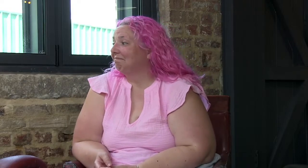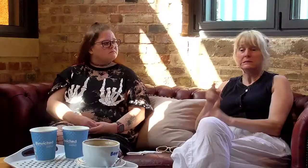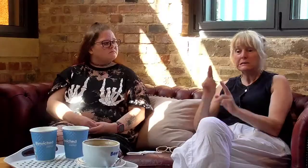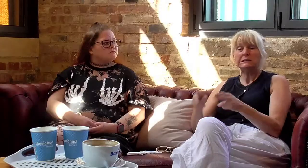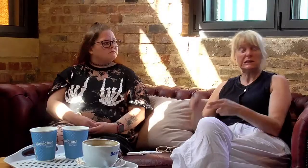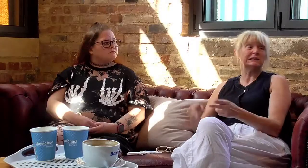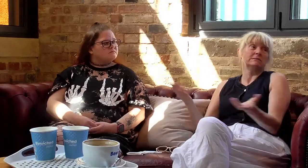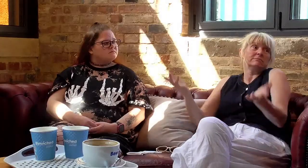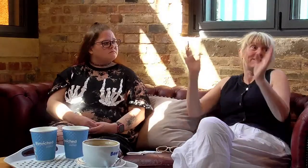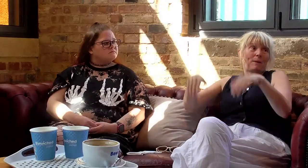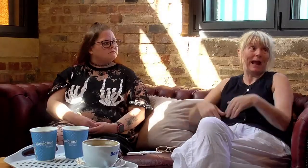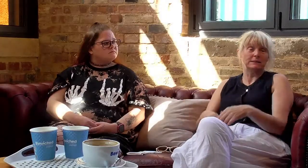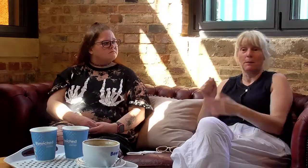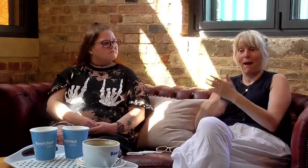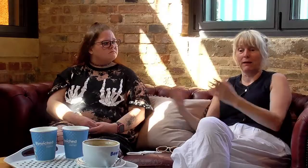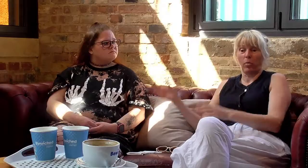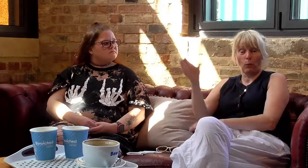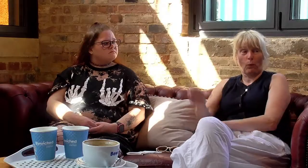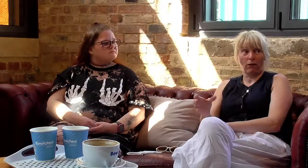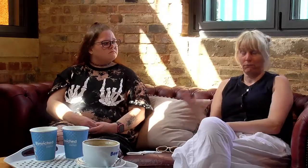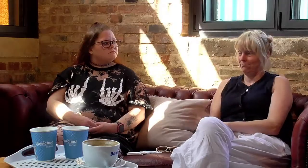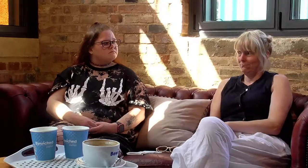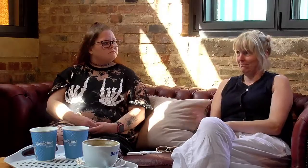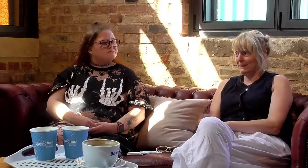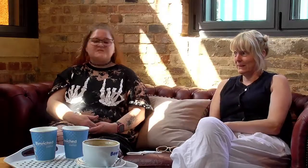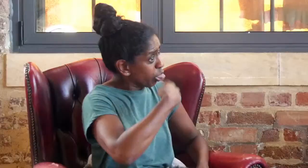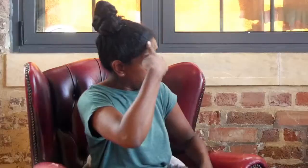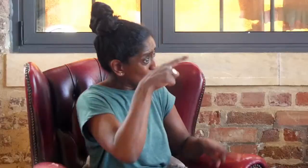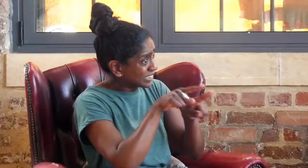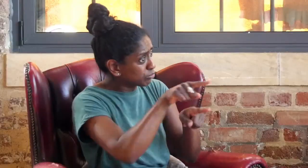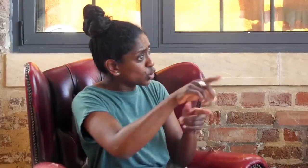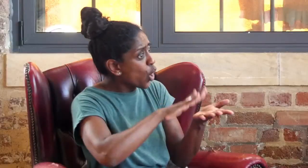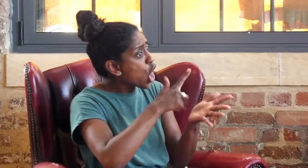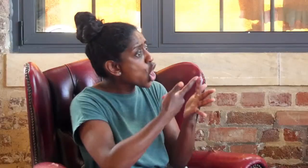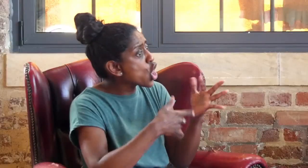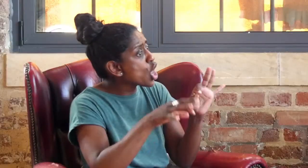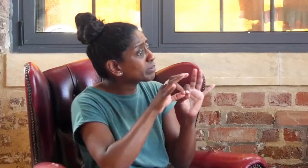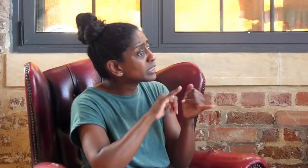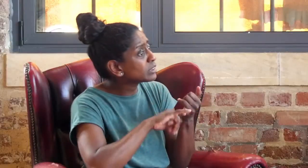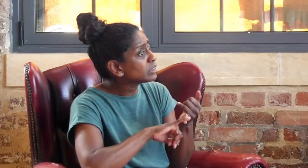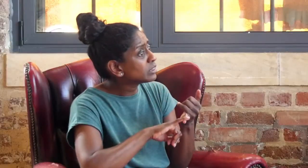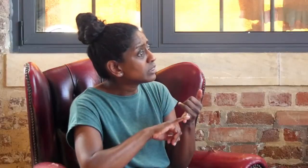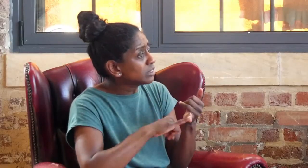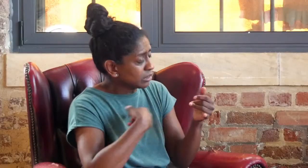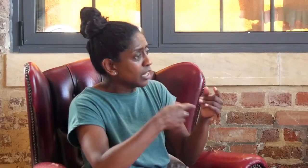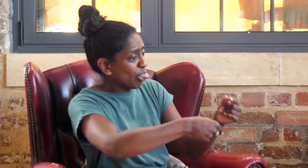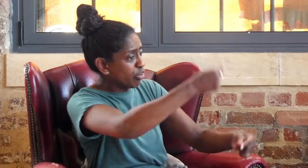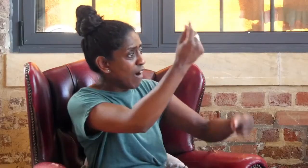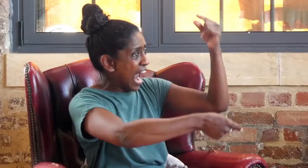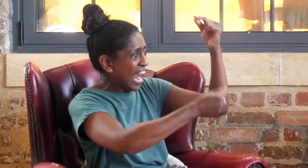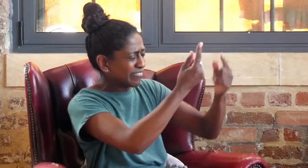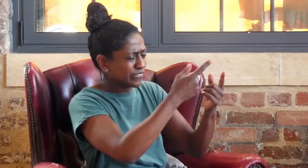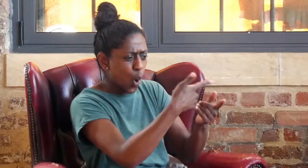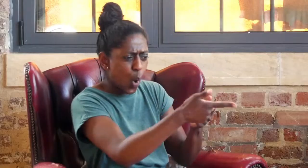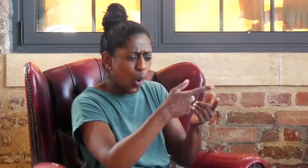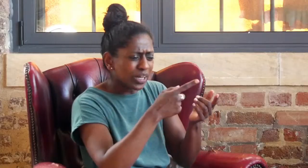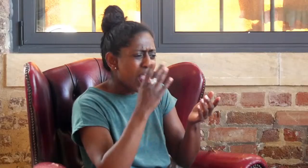Through the winter you need to look after I don't do that. I just think during the winter some of my plants die and I buy new ones. It's the same, like you have to